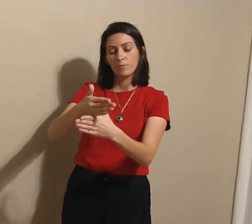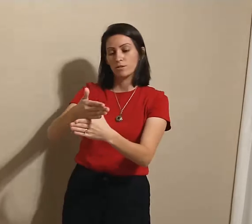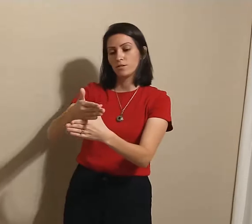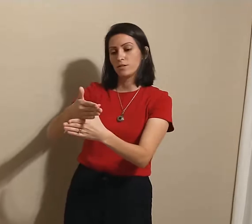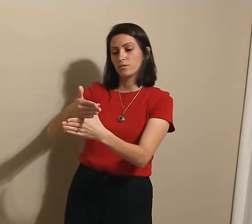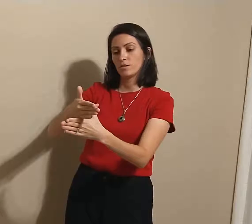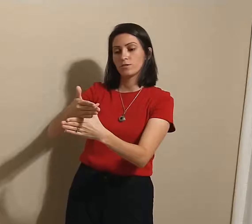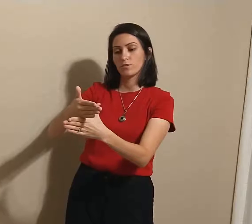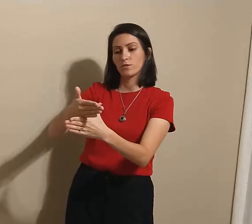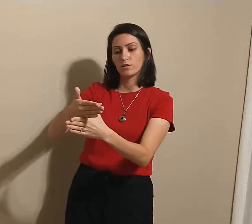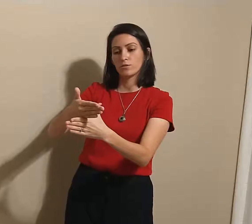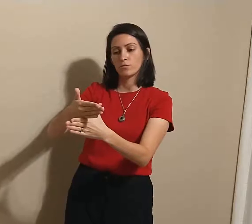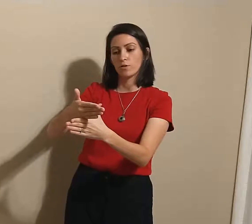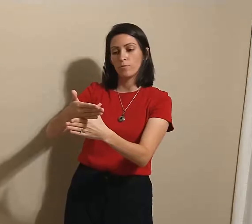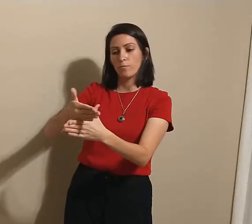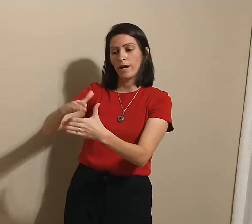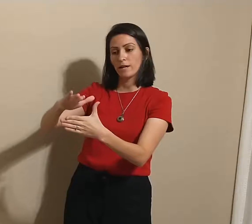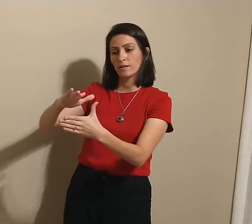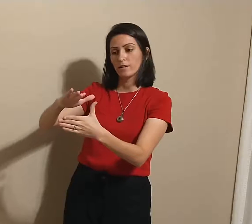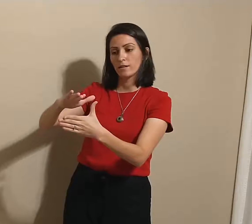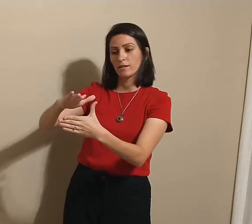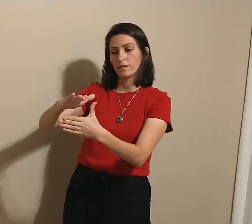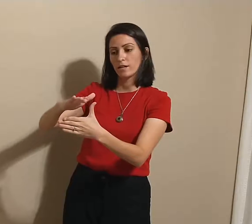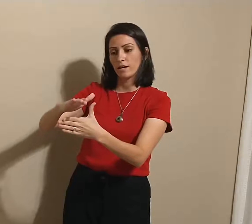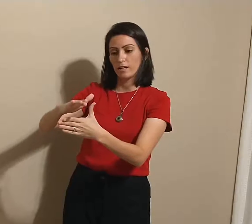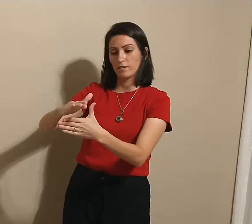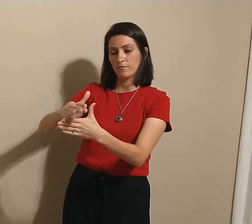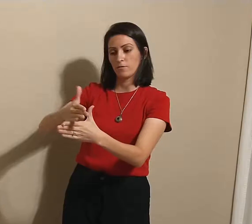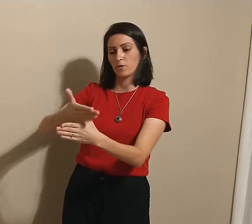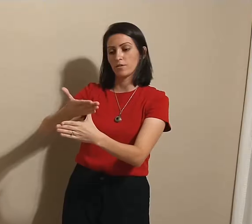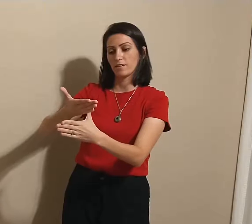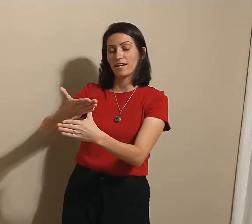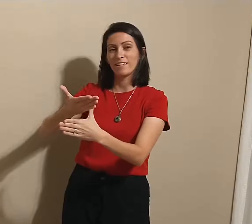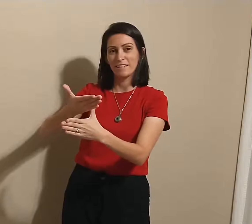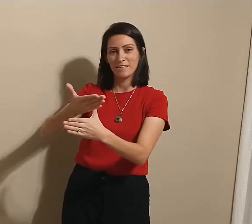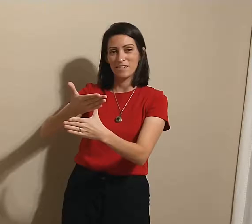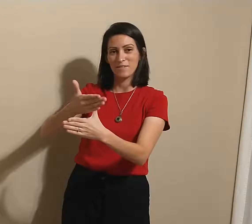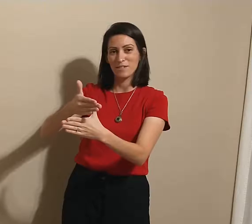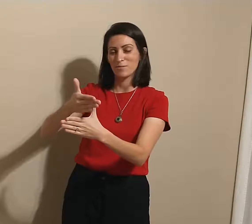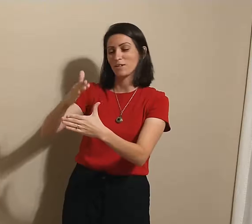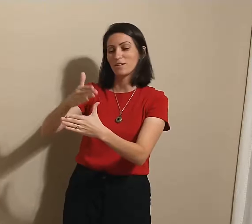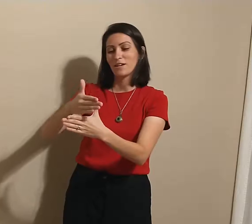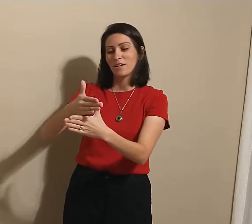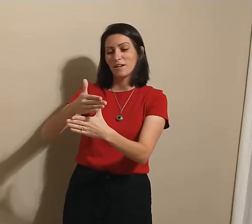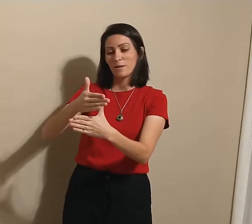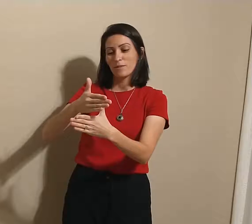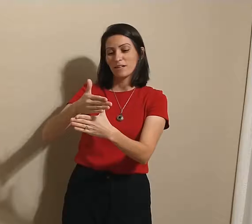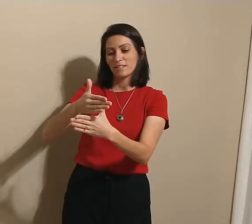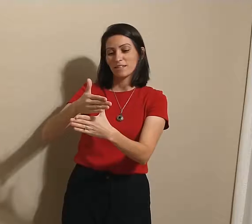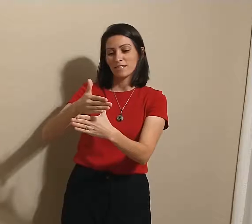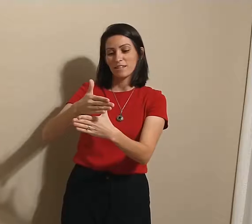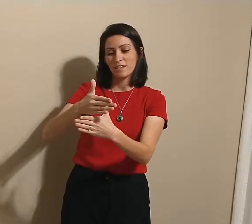And what you're going to do is you're going to go back and forth. And I like to think of this one because I like to think